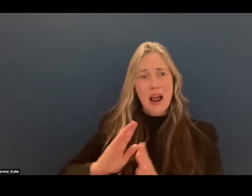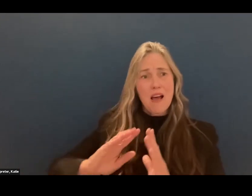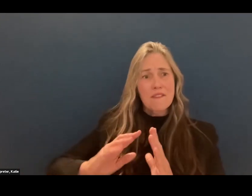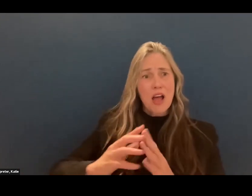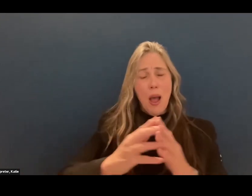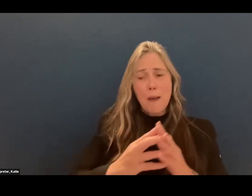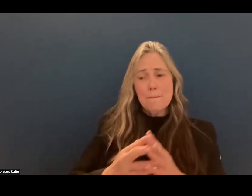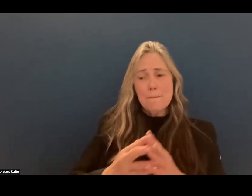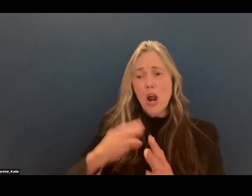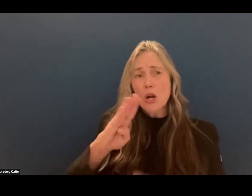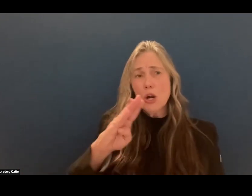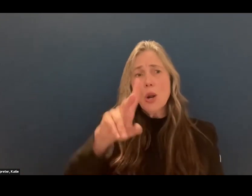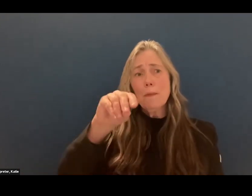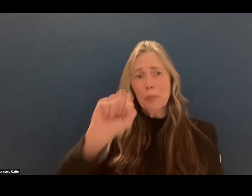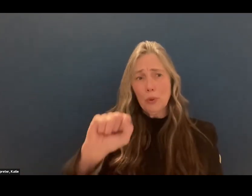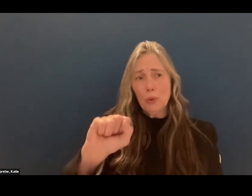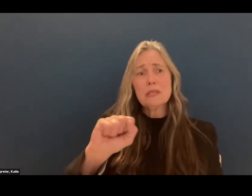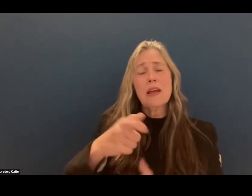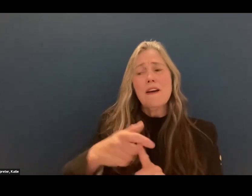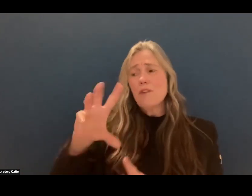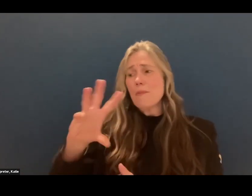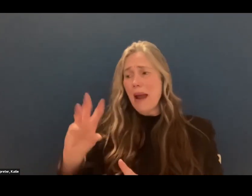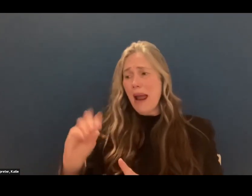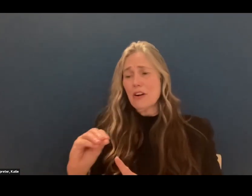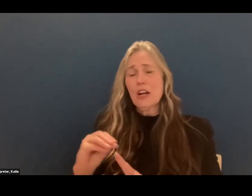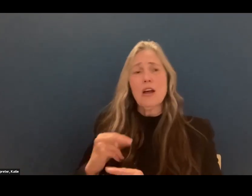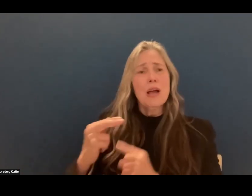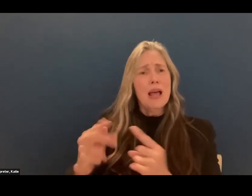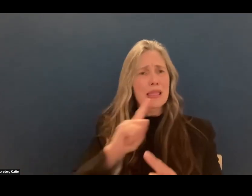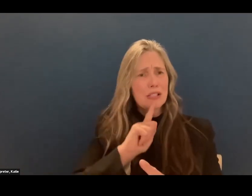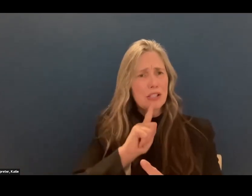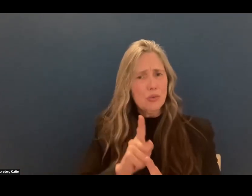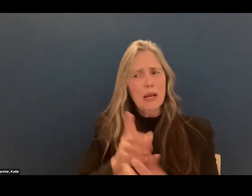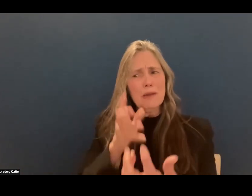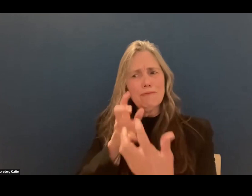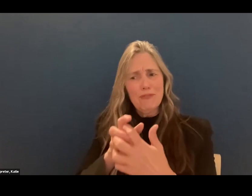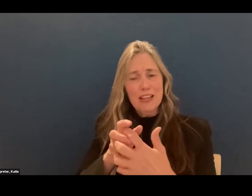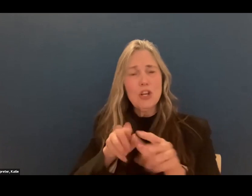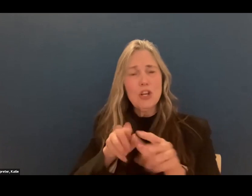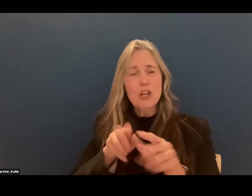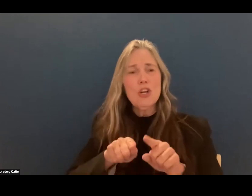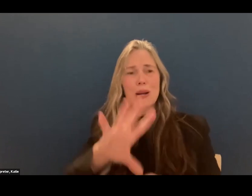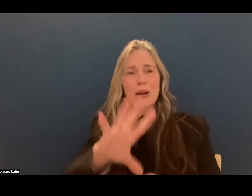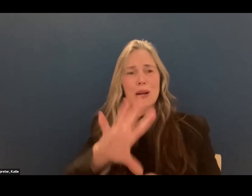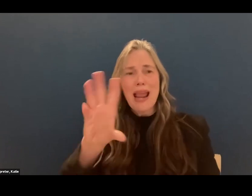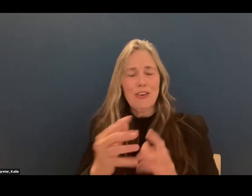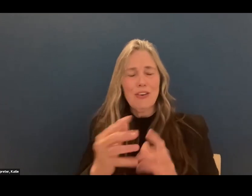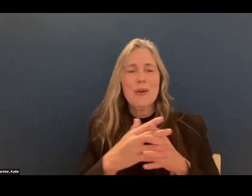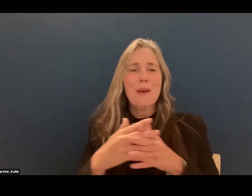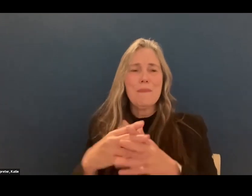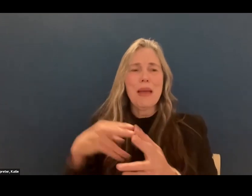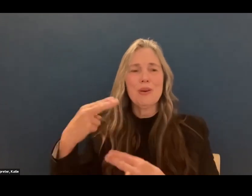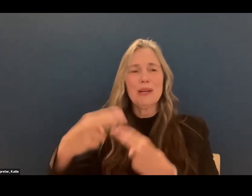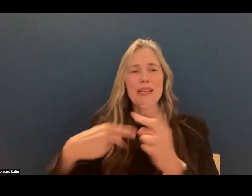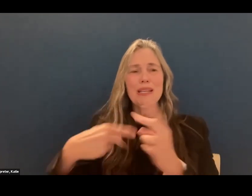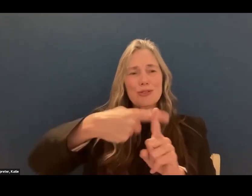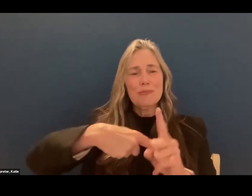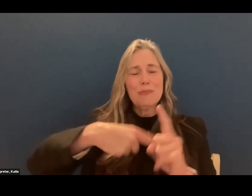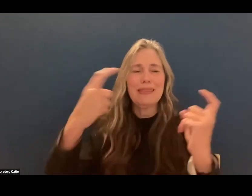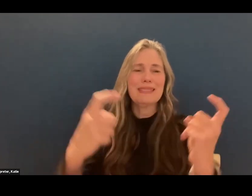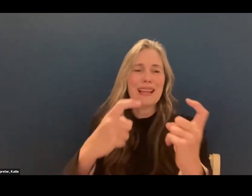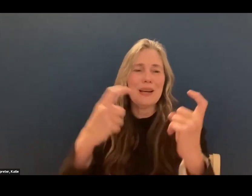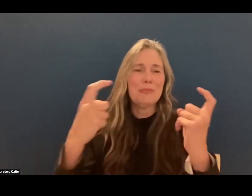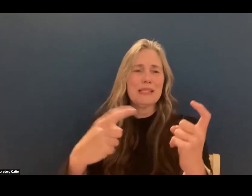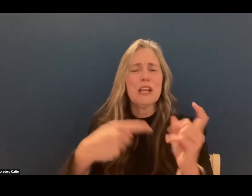both the United States and music history. This was an apt presentation during African American History Month and represented